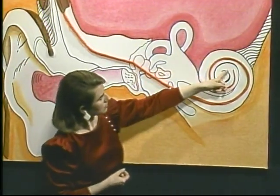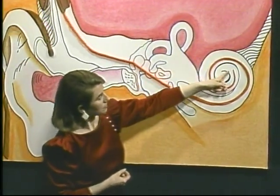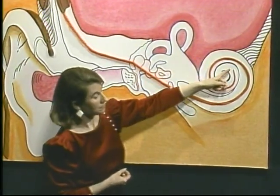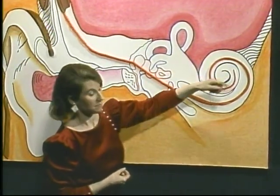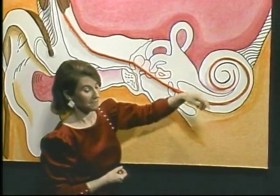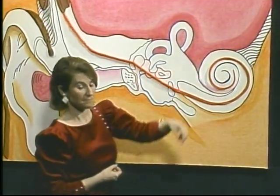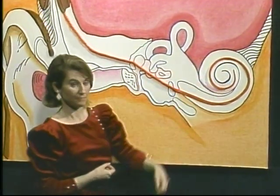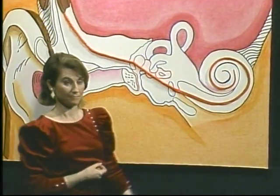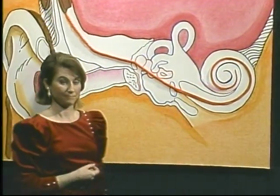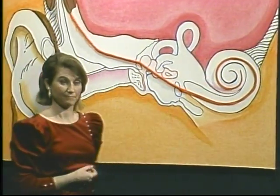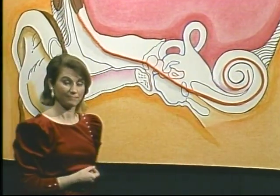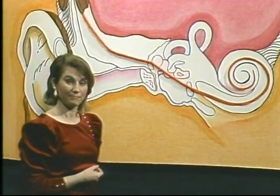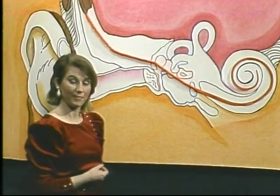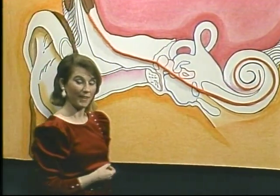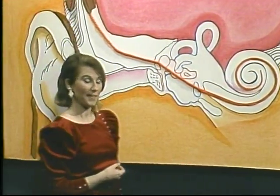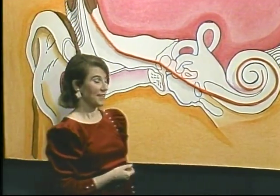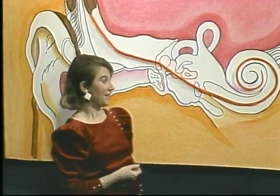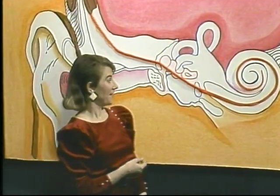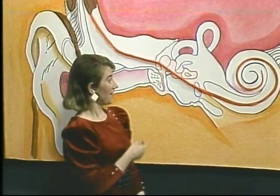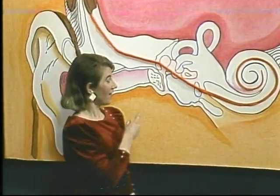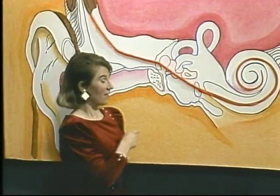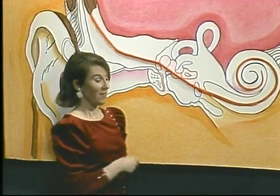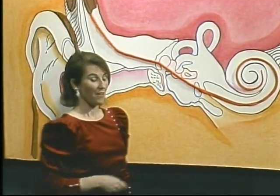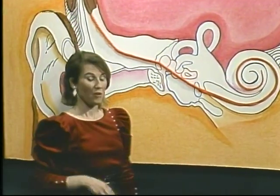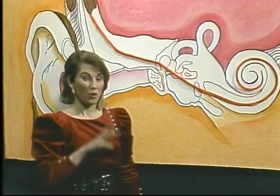which are woven into the cochlea.